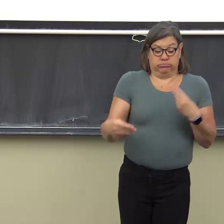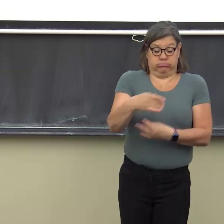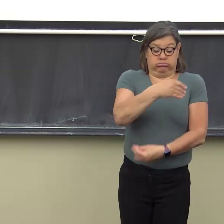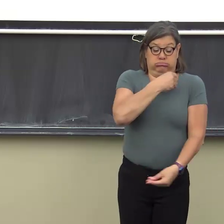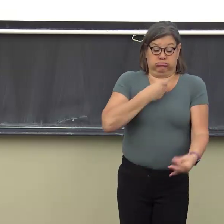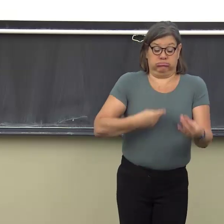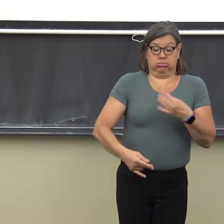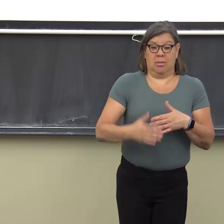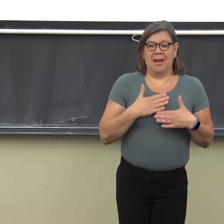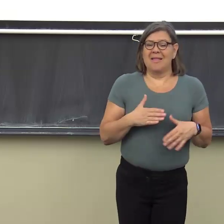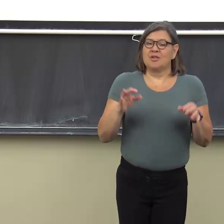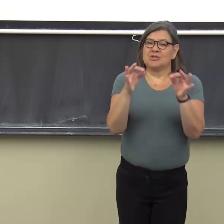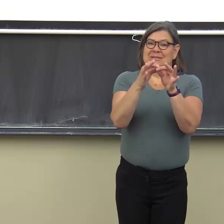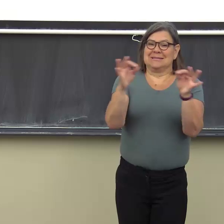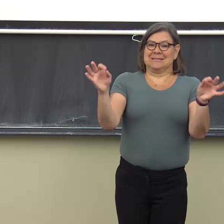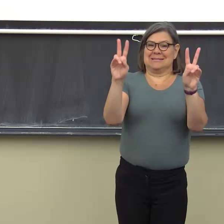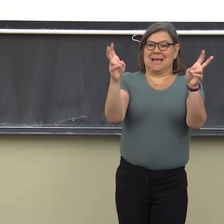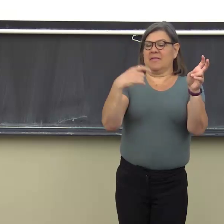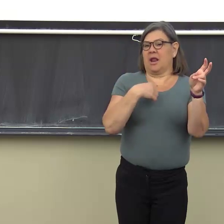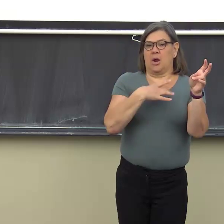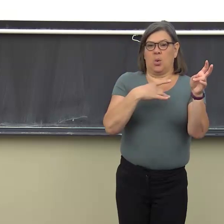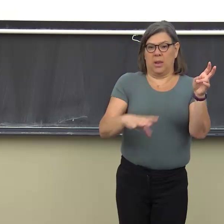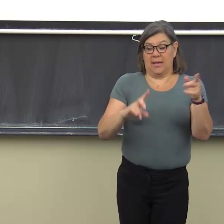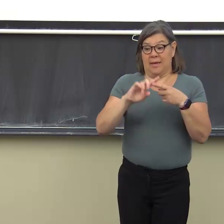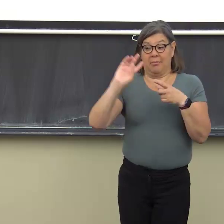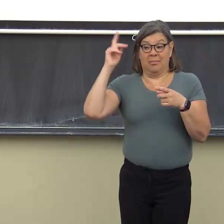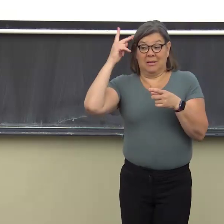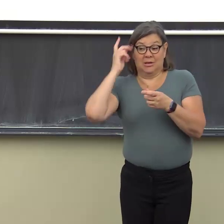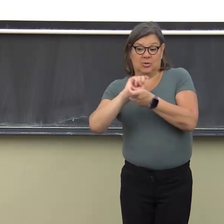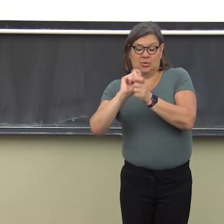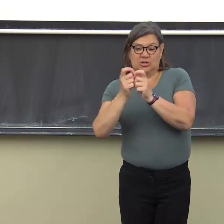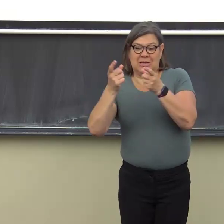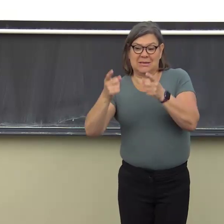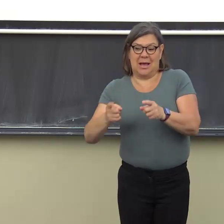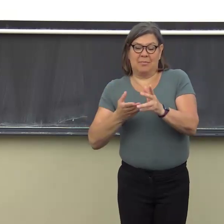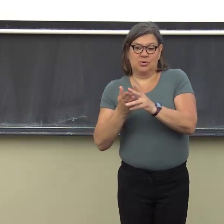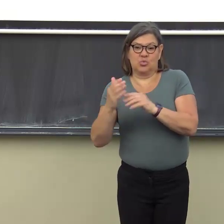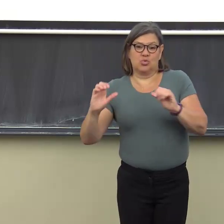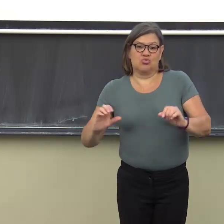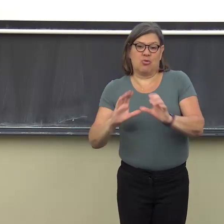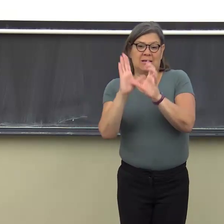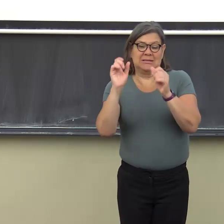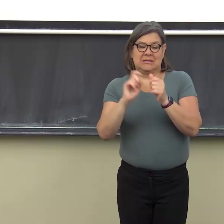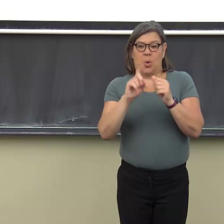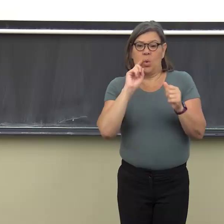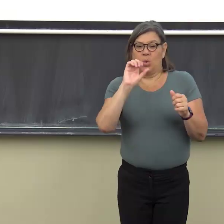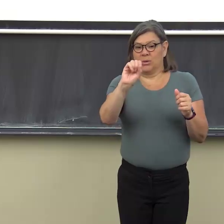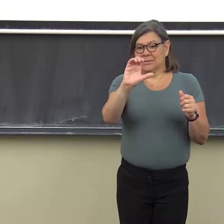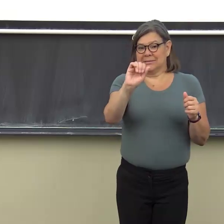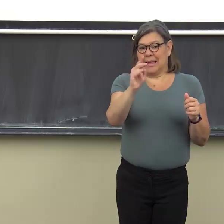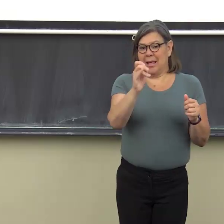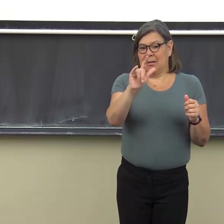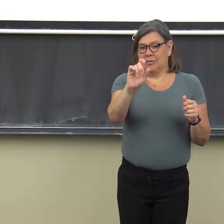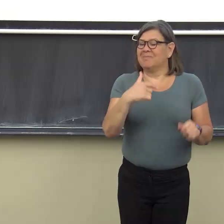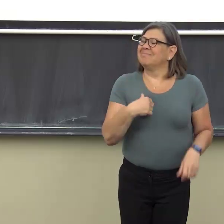this saying that I don't like at all, which is that political change happens through crisis or scandal, which I hate. Like